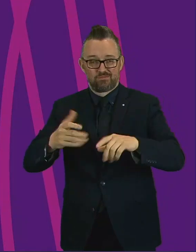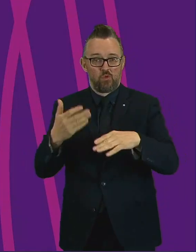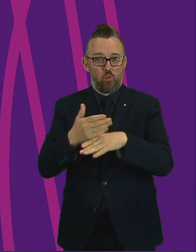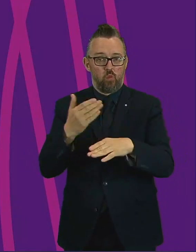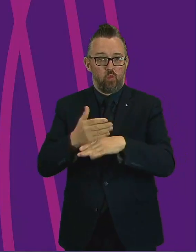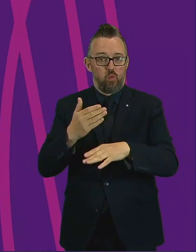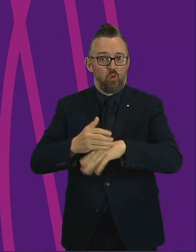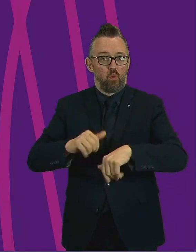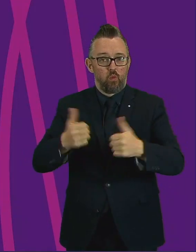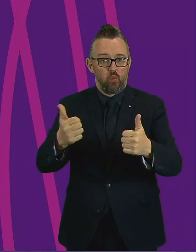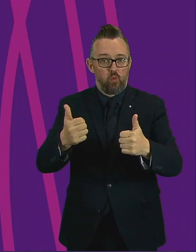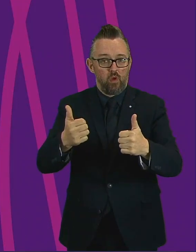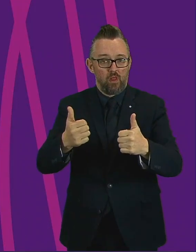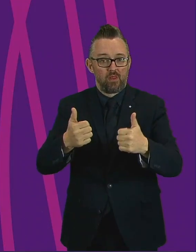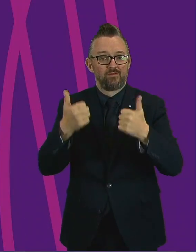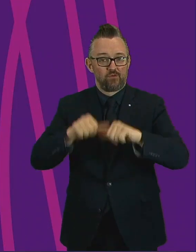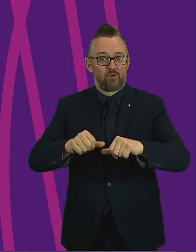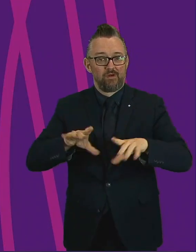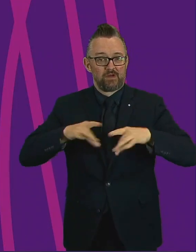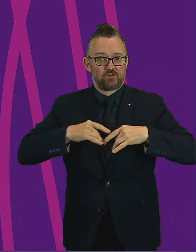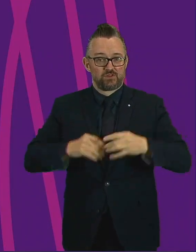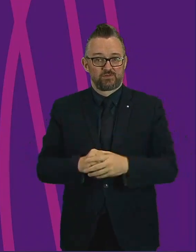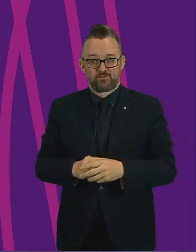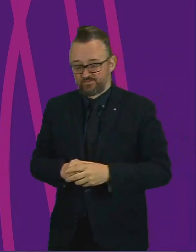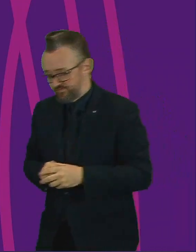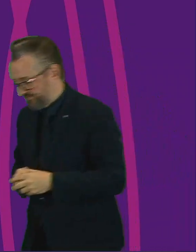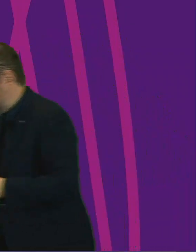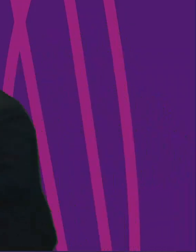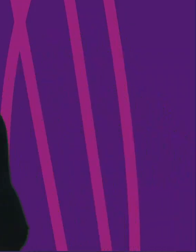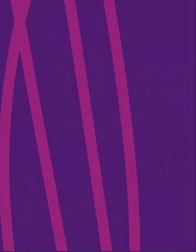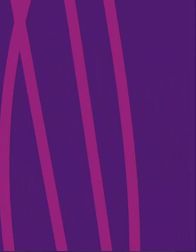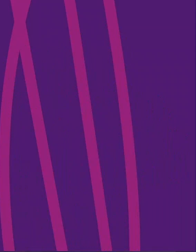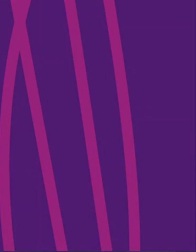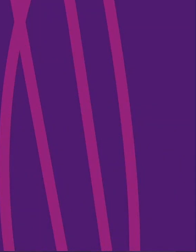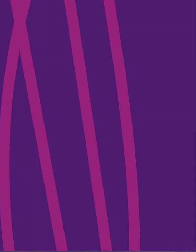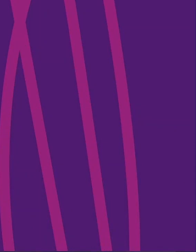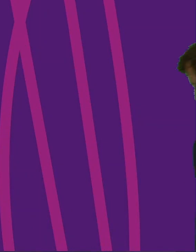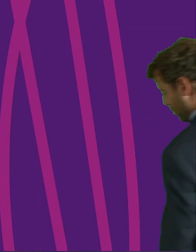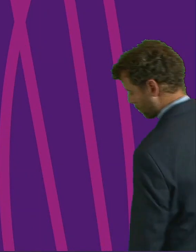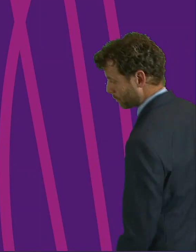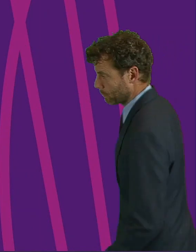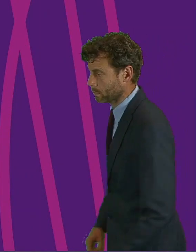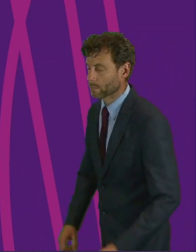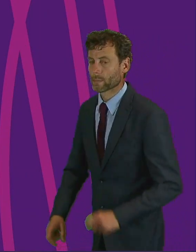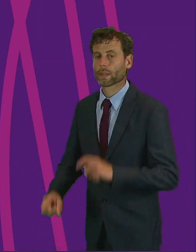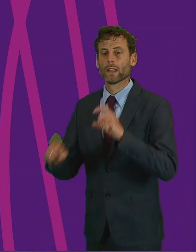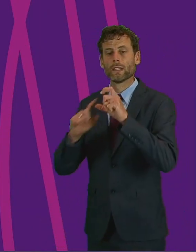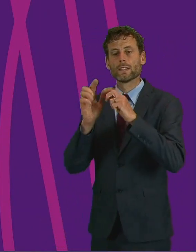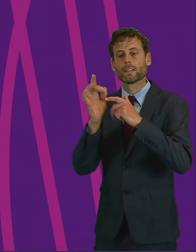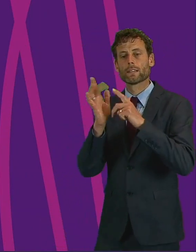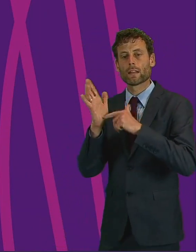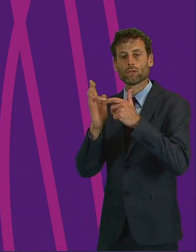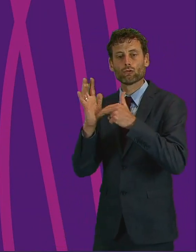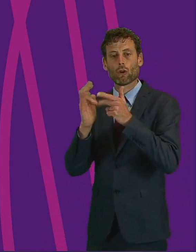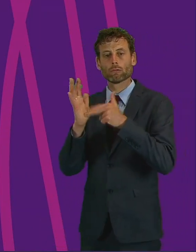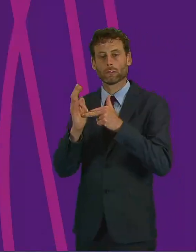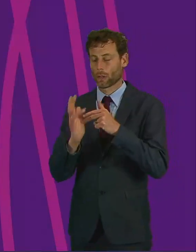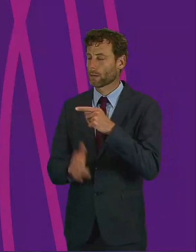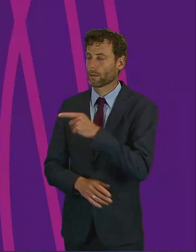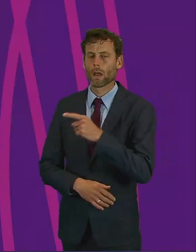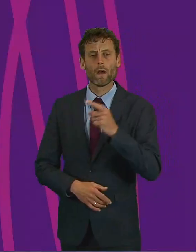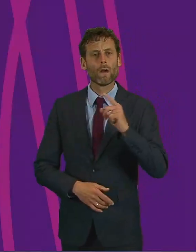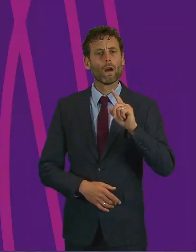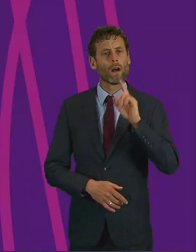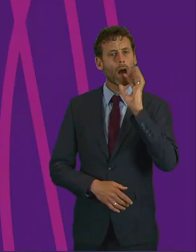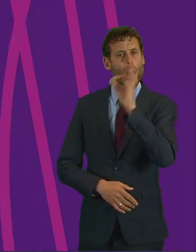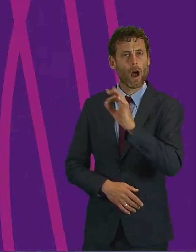suppressing and hopefully eventually eradicating the virus. Thank you. Question number 7, Daniel Johnson. To ask the First Minister what the Scottish